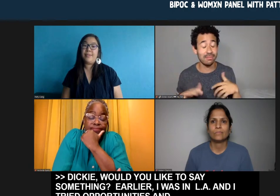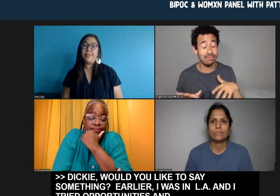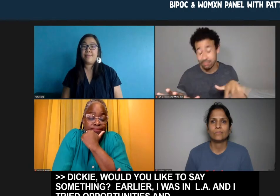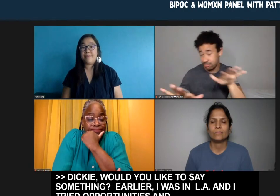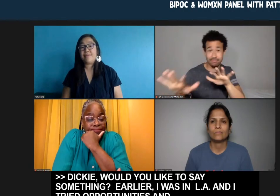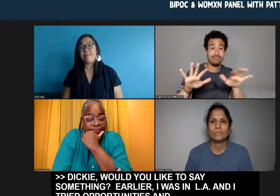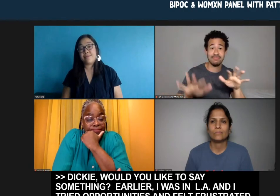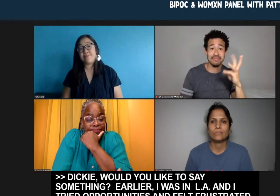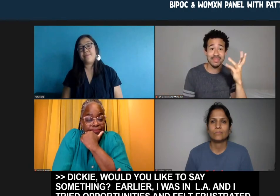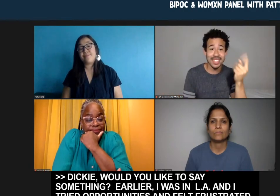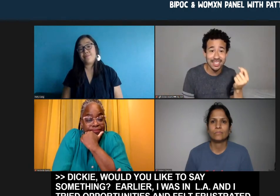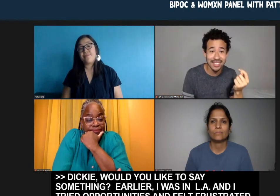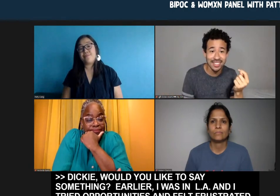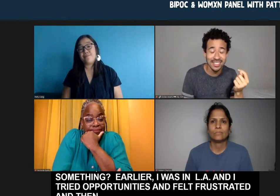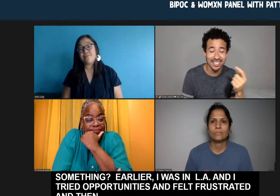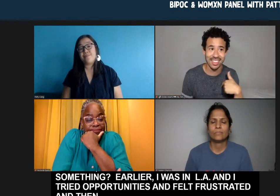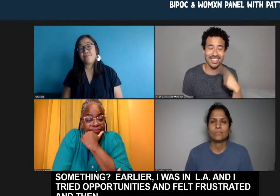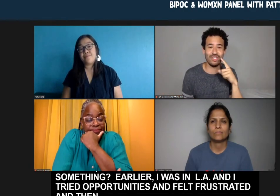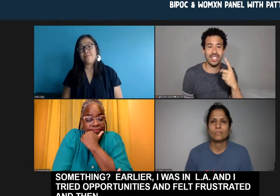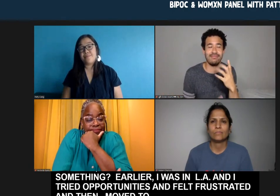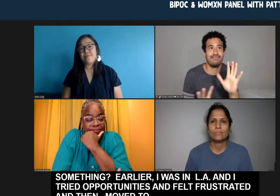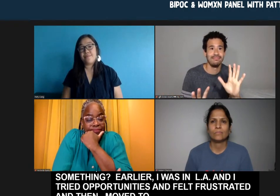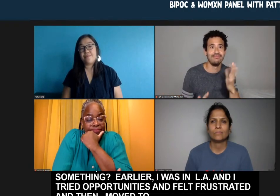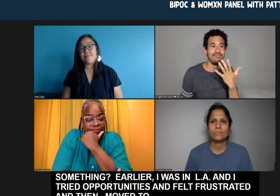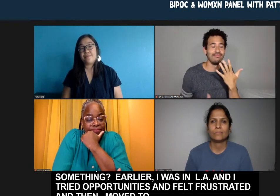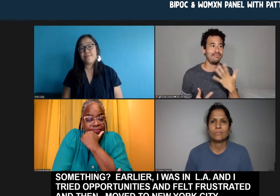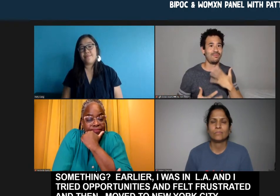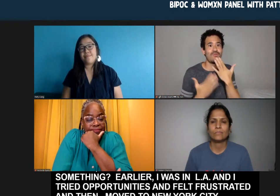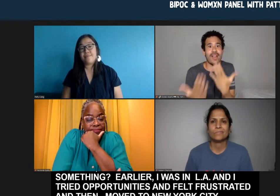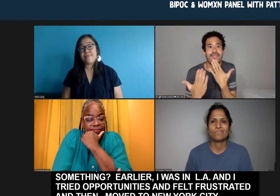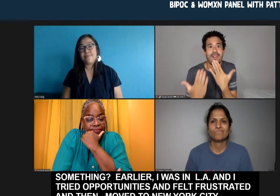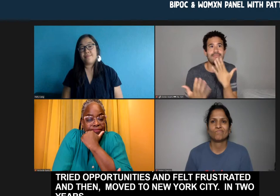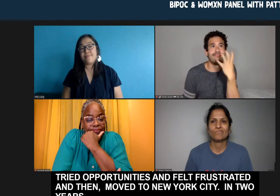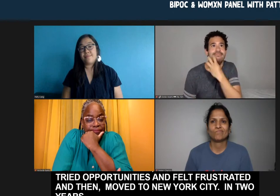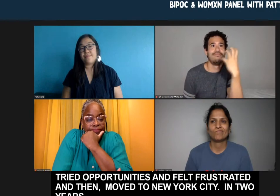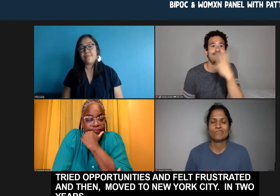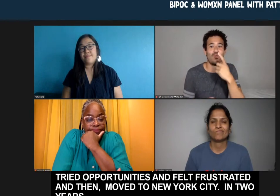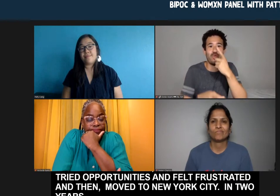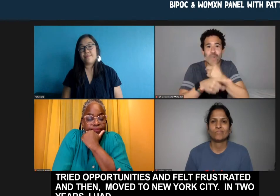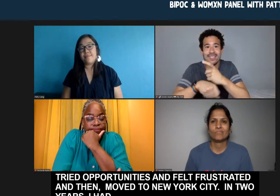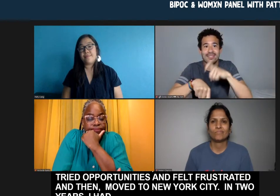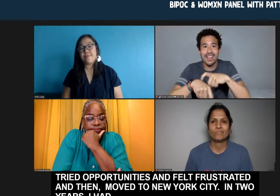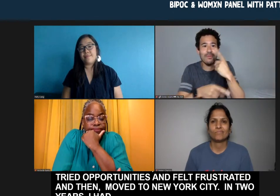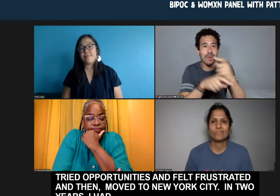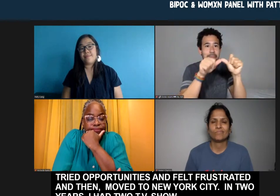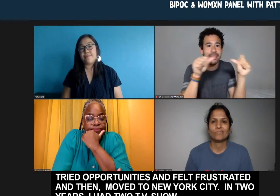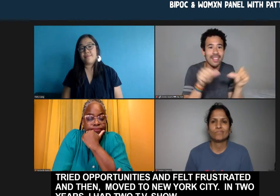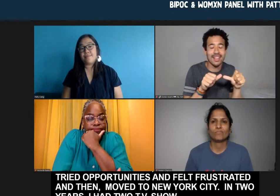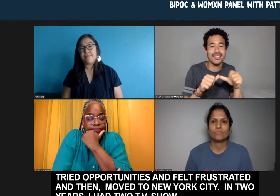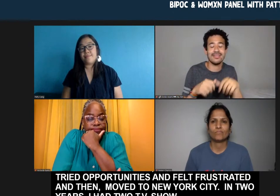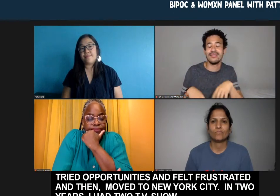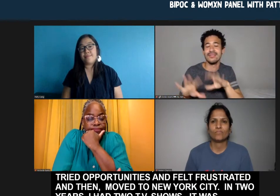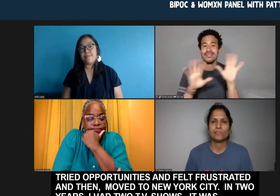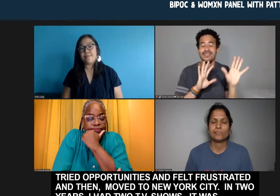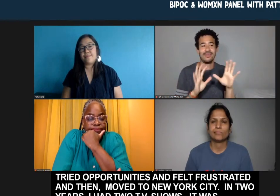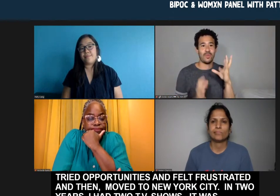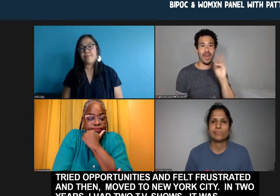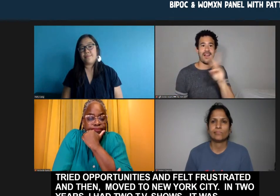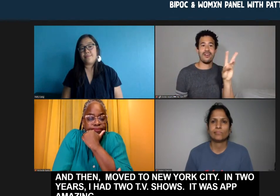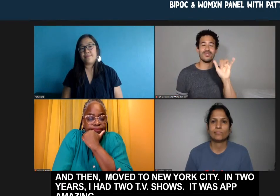it moved to New York City. And then in 2 years, I had two TV shows. And it was just such an amazing experience. And I was so grateful for the time to be in the